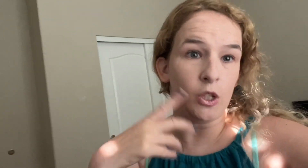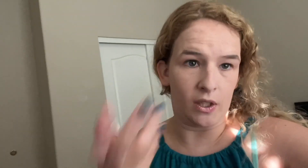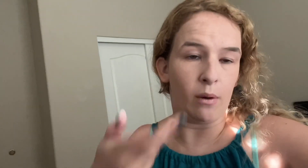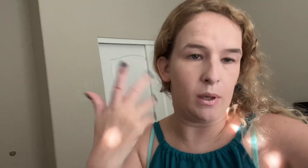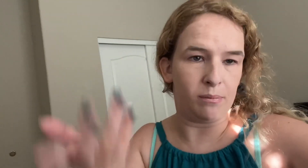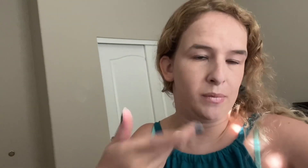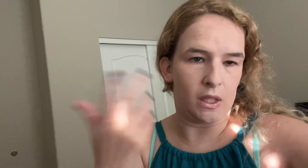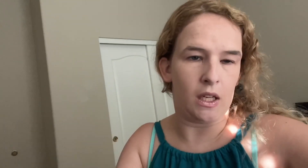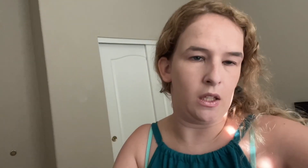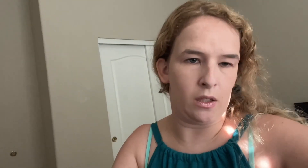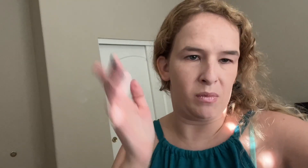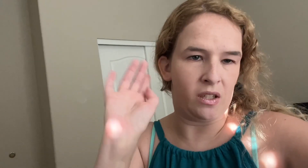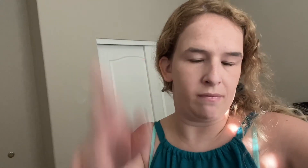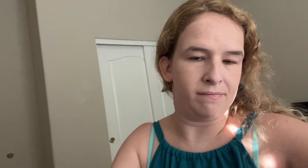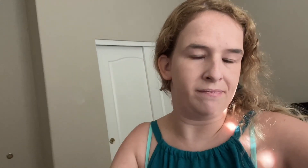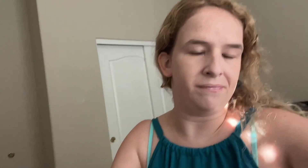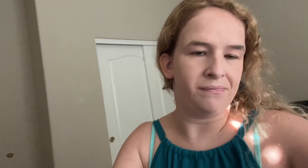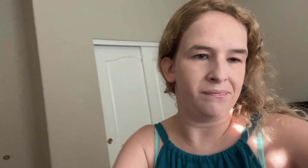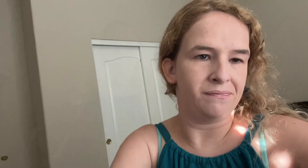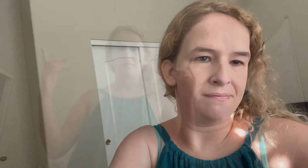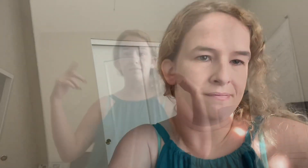You'll get what I'm saying in a minute.